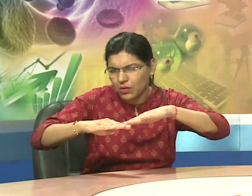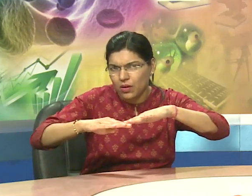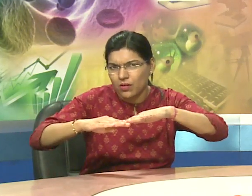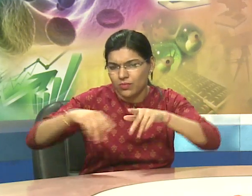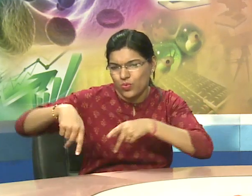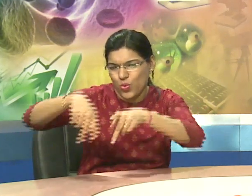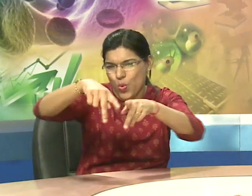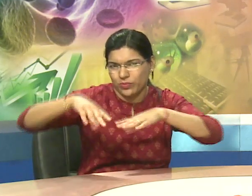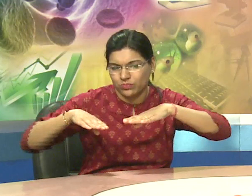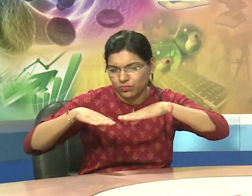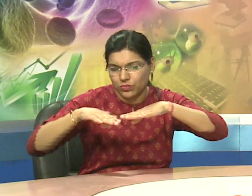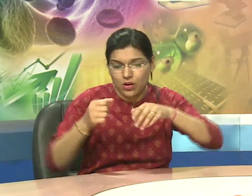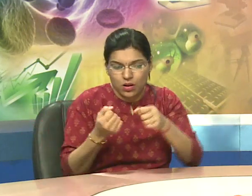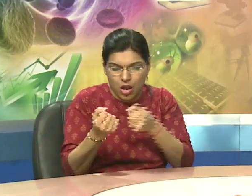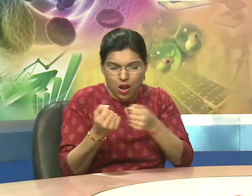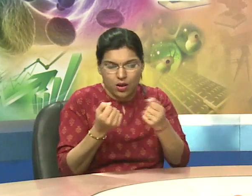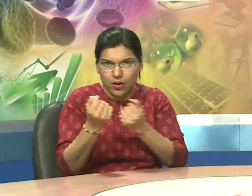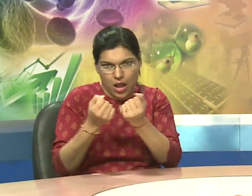It is very close to land.